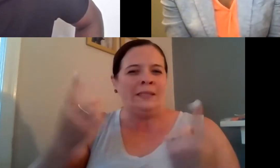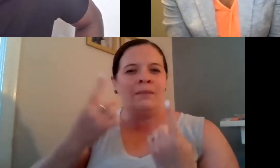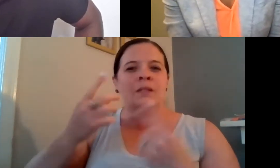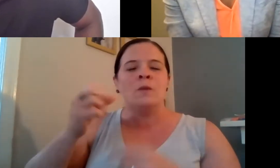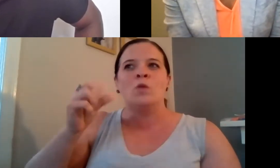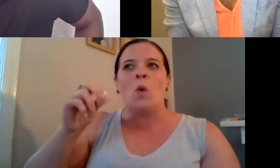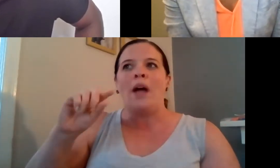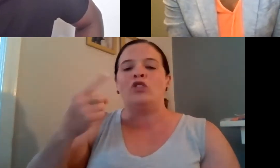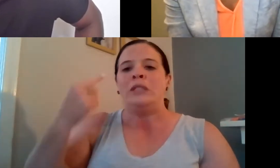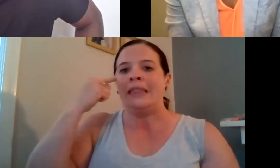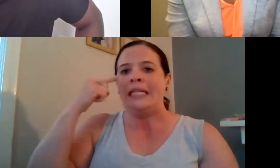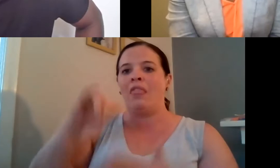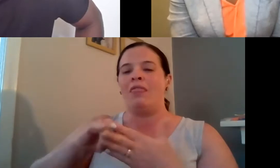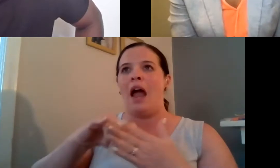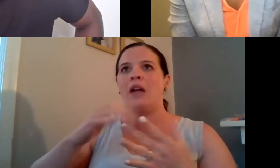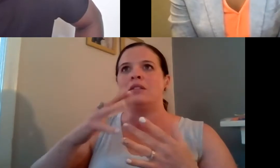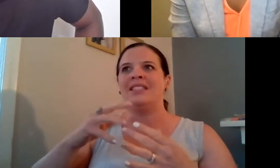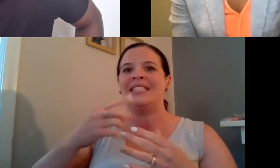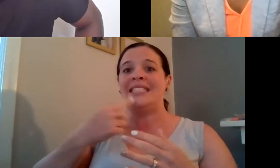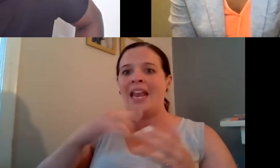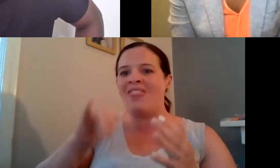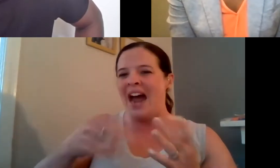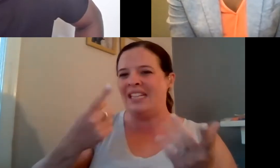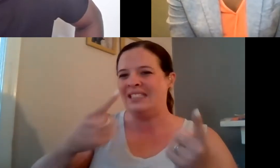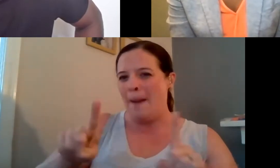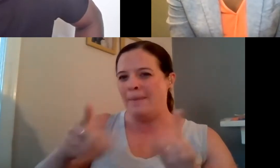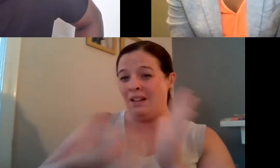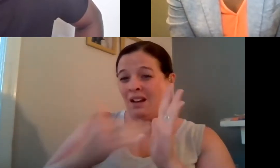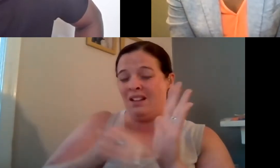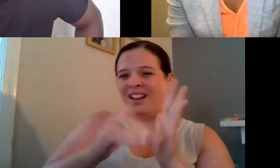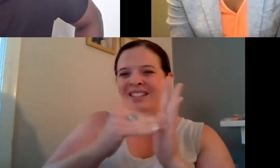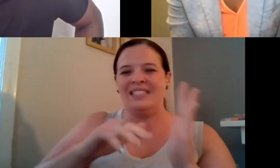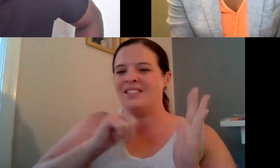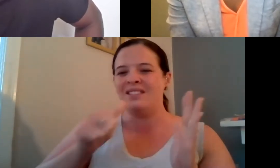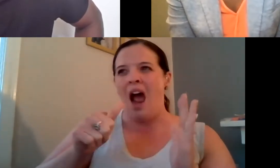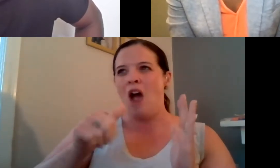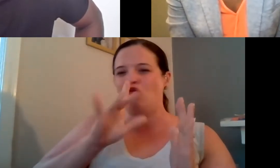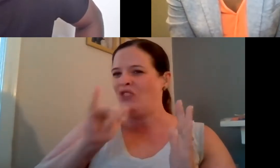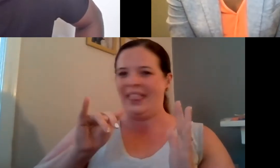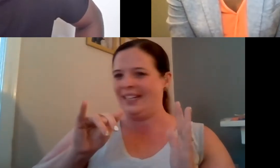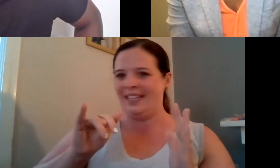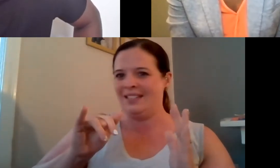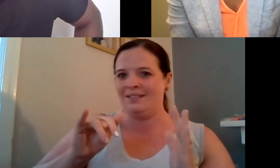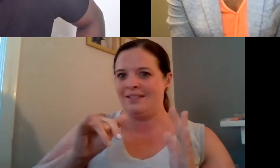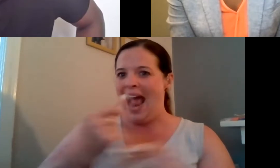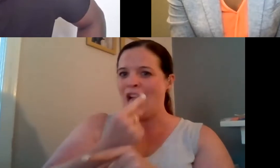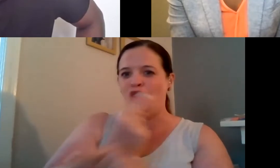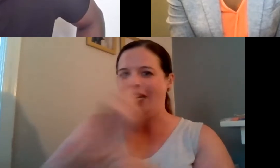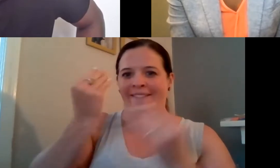if that keeps on happening. And so I just am thinking about saying that if it continues to happen again and again,